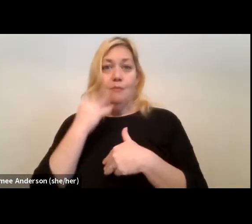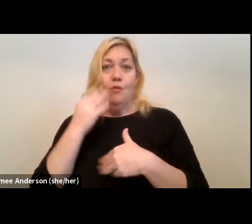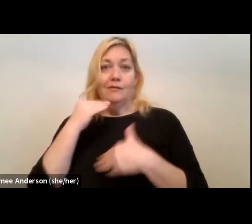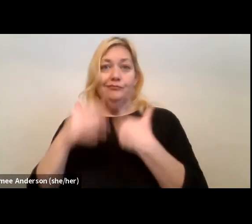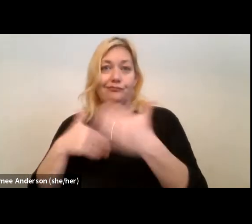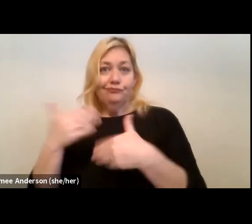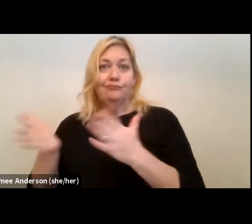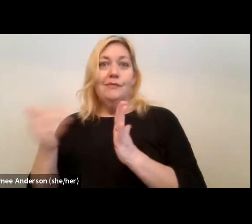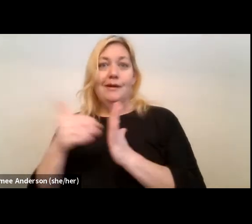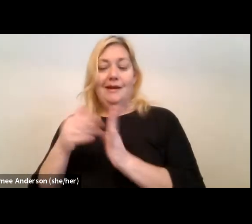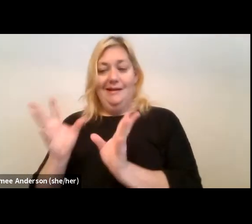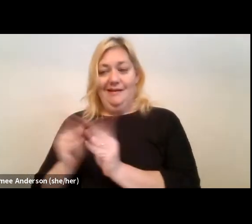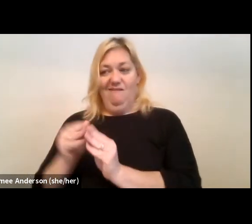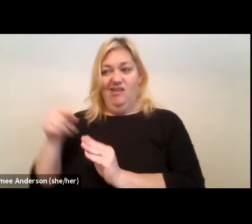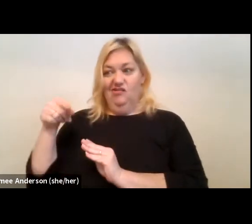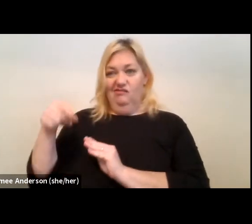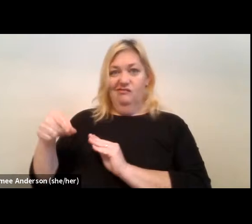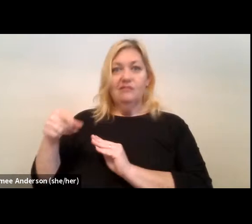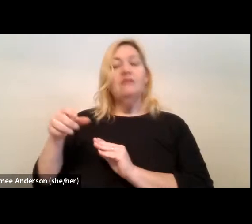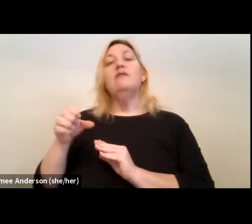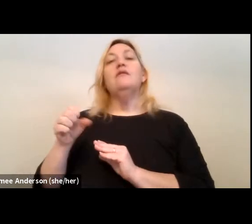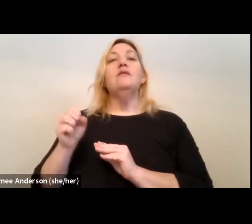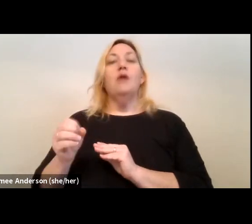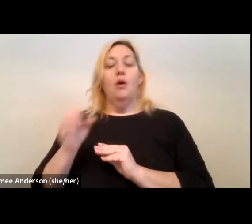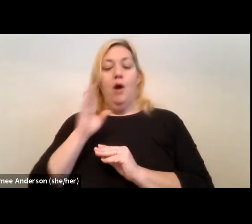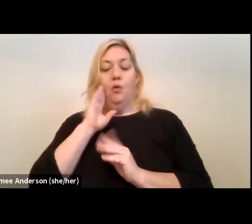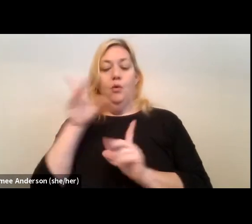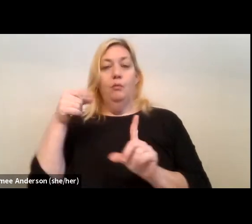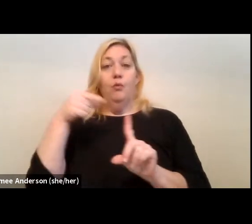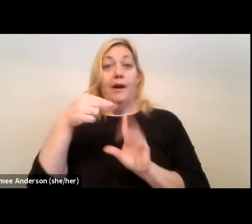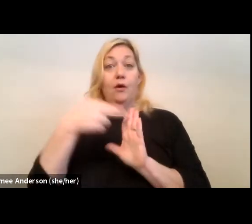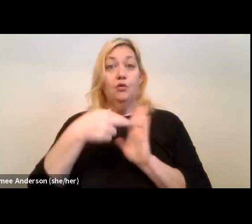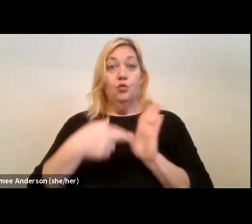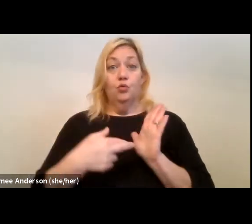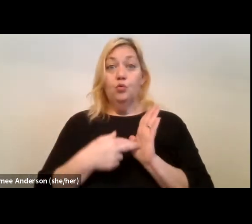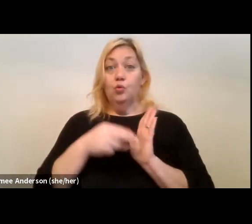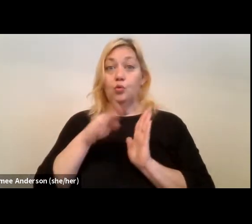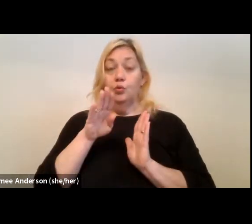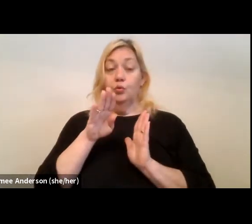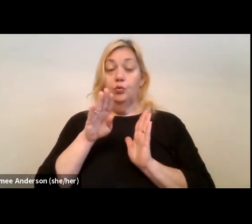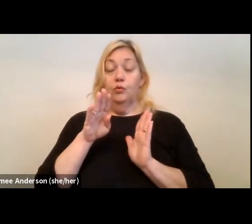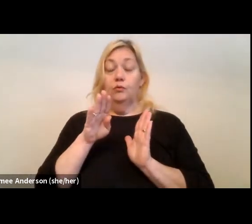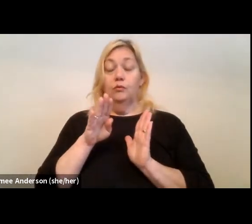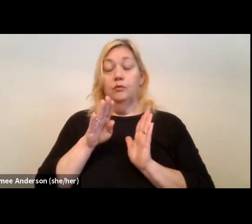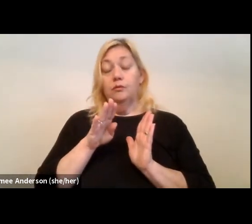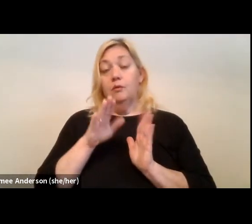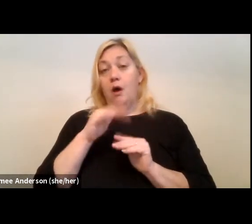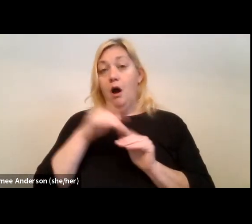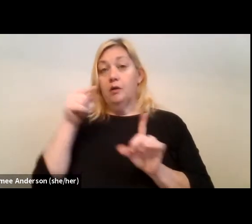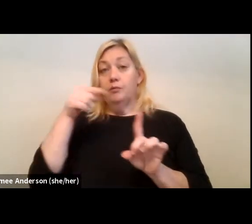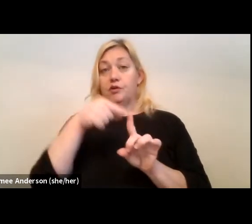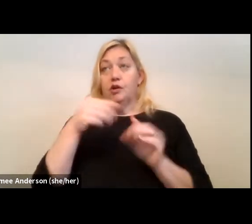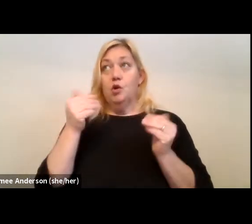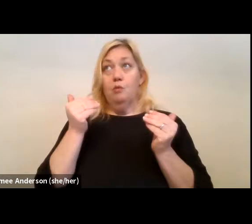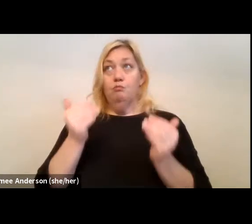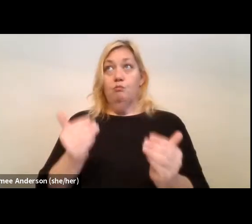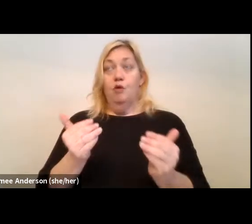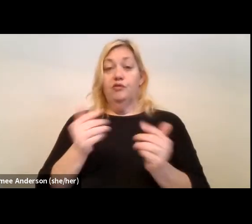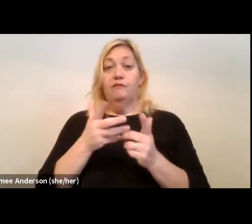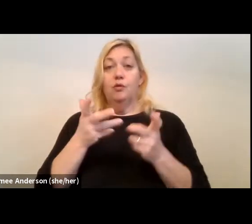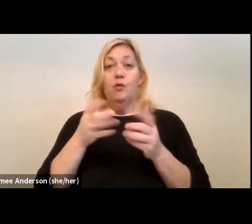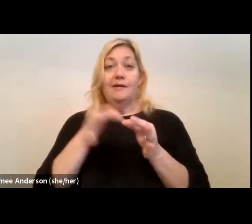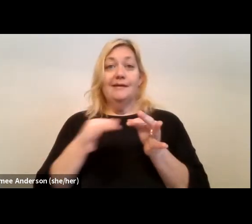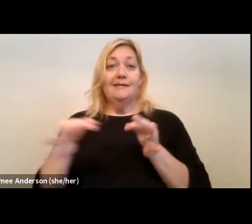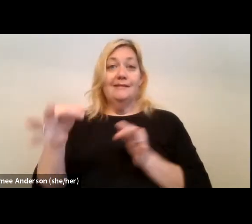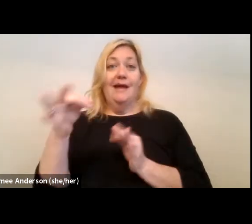itself. I will point out that the rules, by this rule, the rules on a particular motion, if people want extended debate